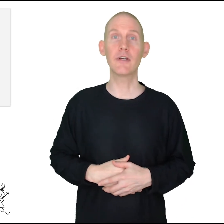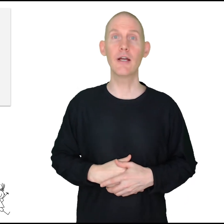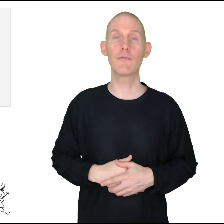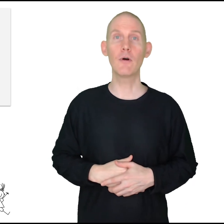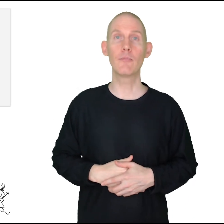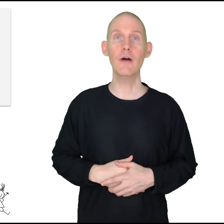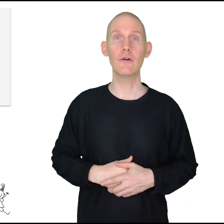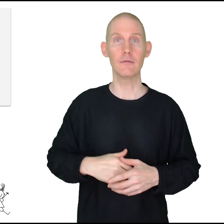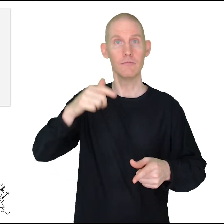for brother.